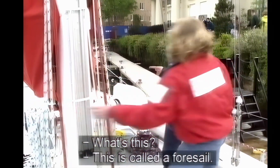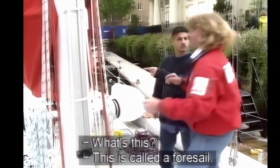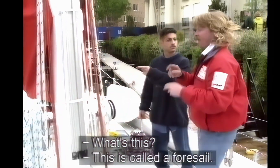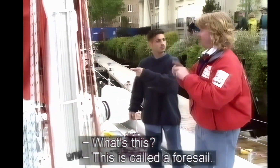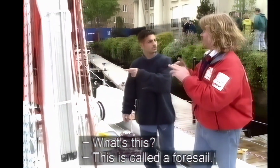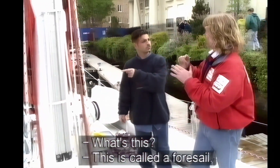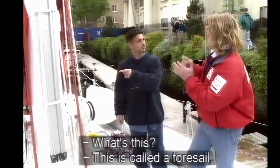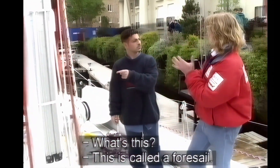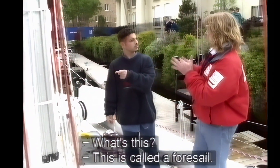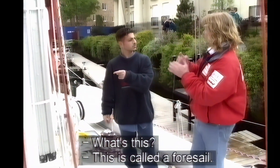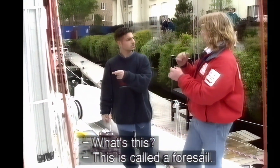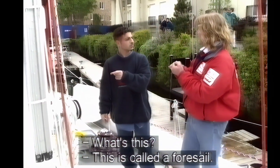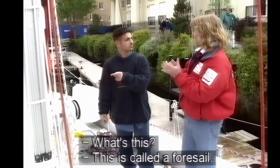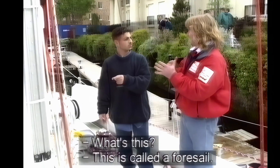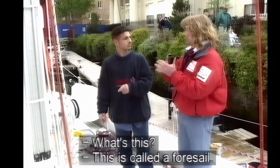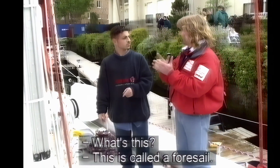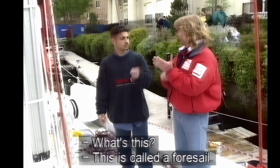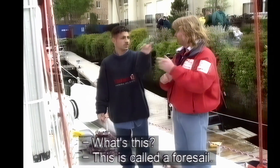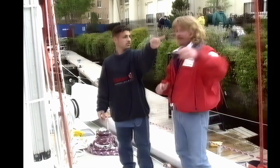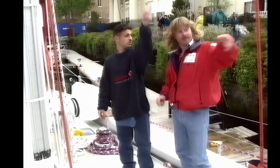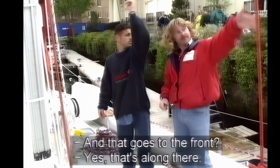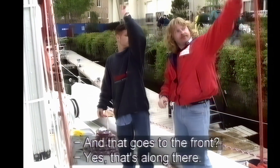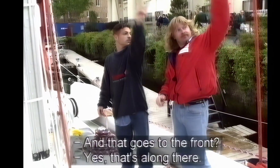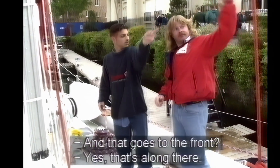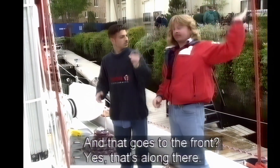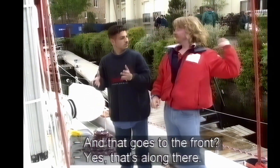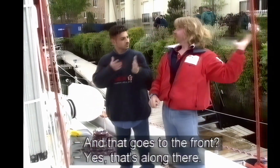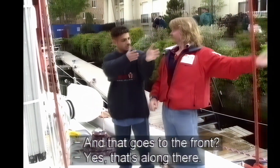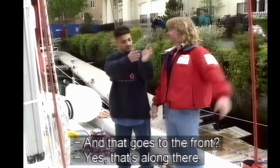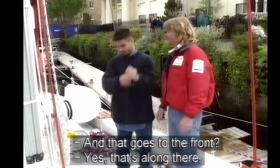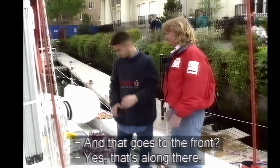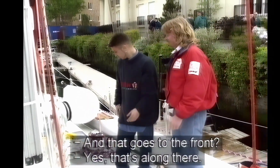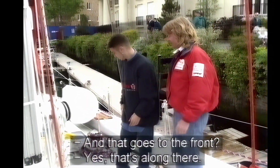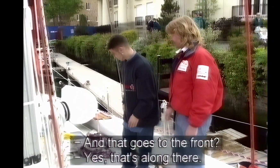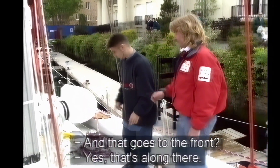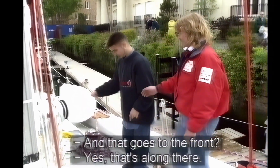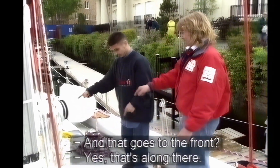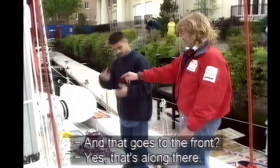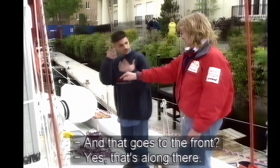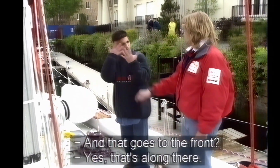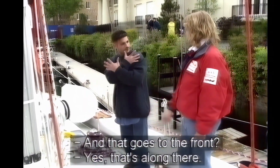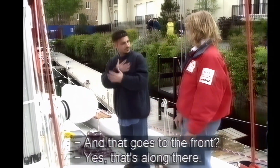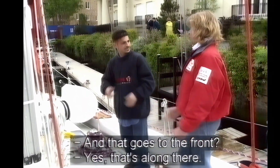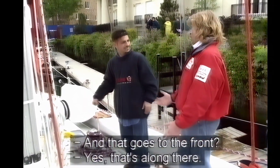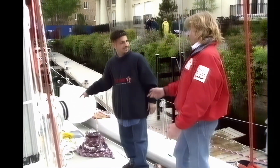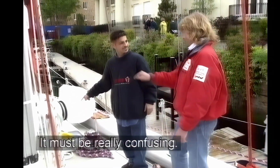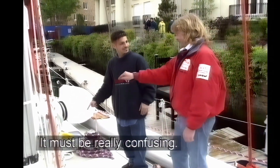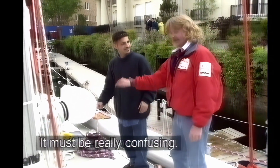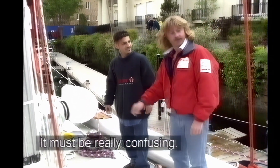So what's this then? This is called a foresail. And that goes all the way to the front? Yeah, that's right along there. God, it